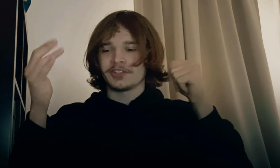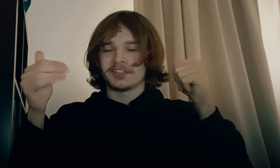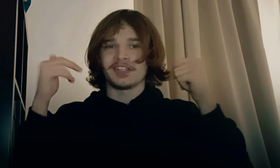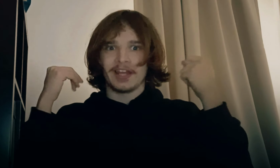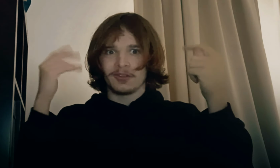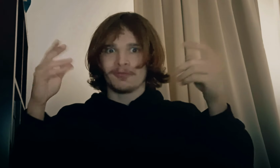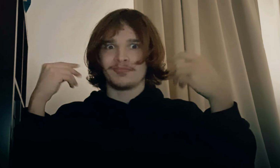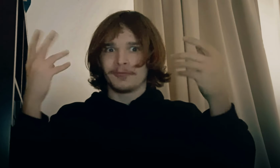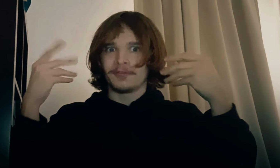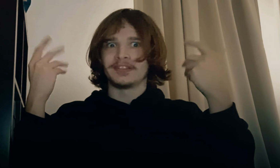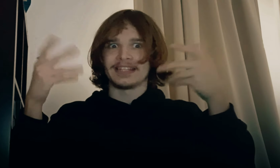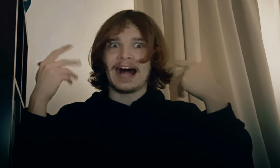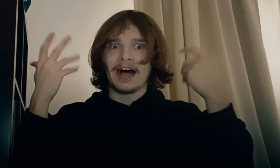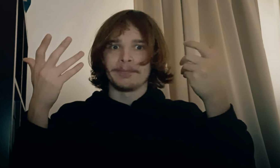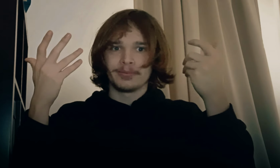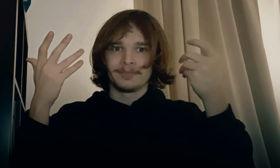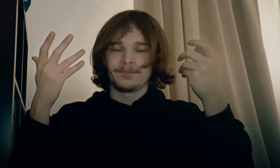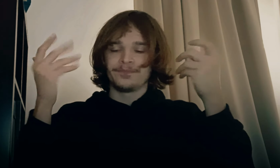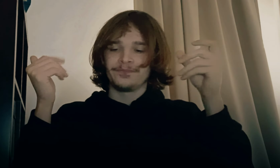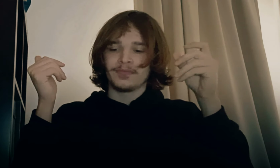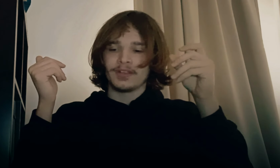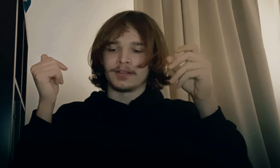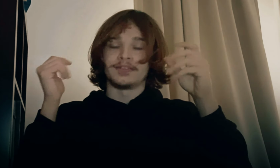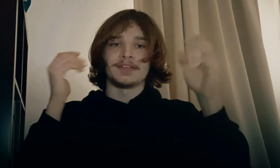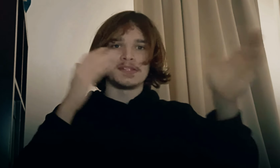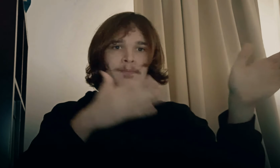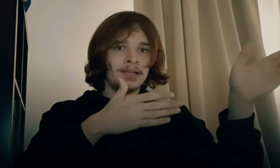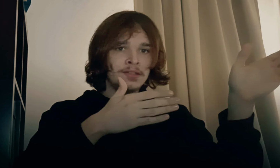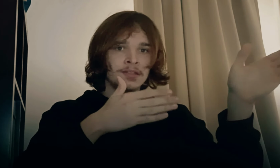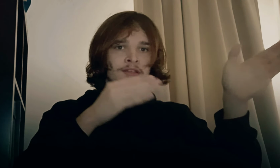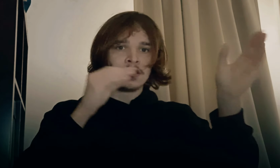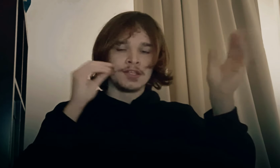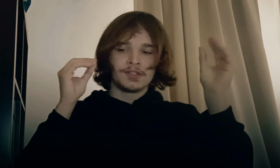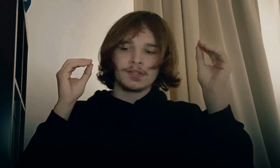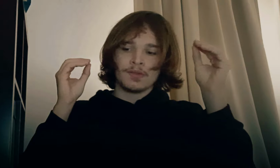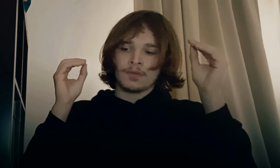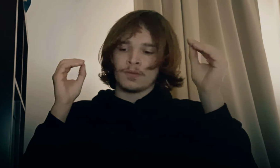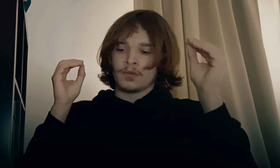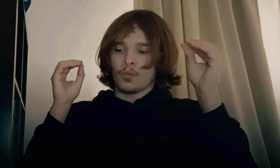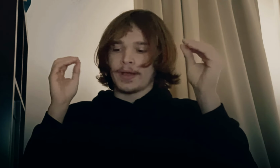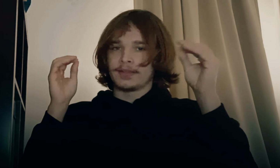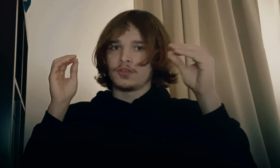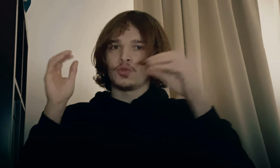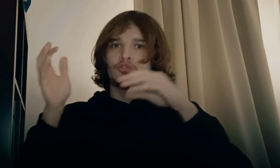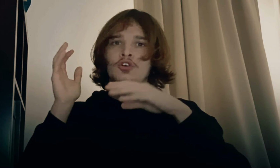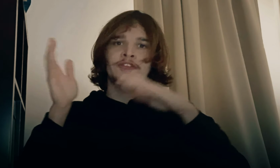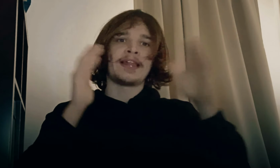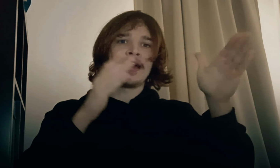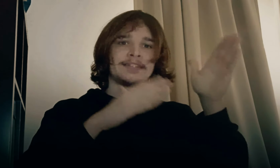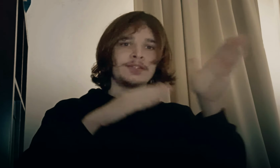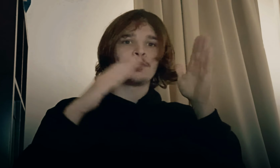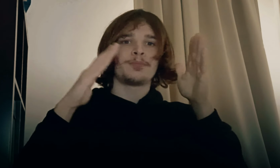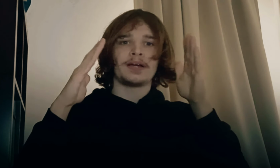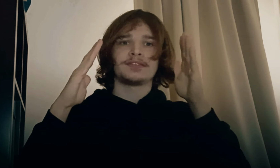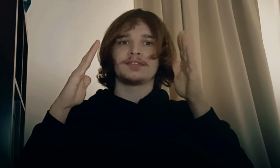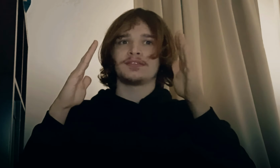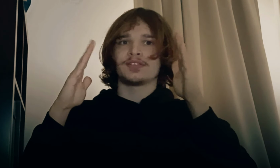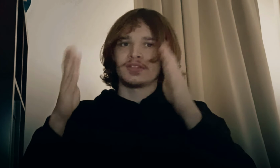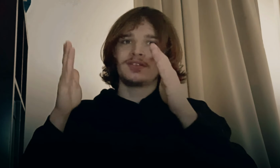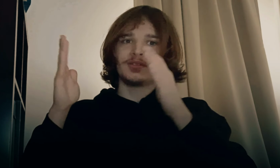it's like you feel that hype. Discipline is when you don't like that, but still you